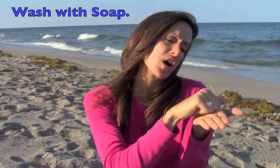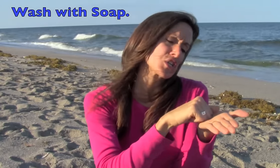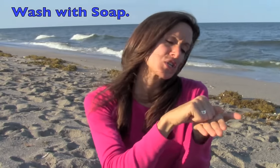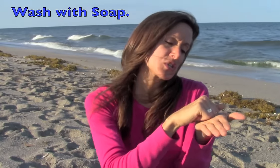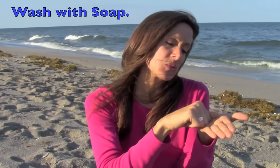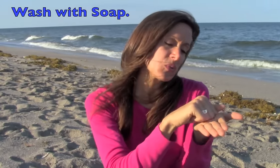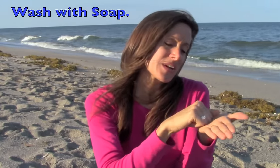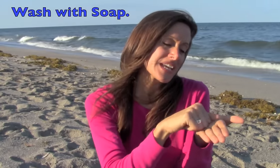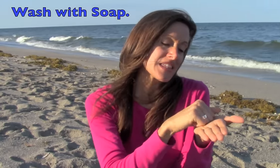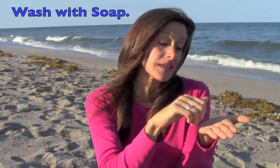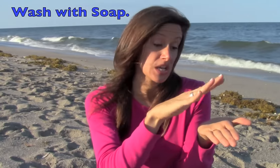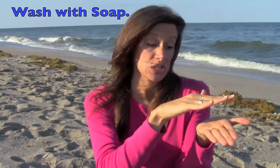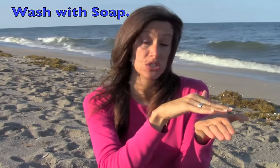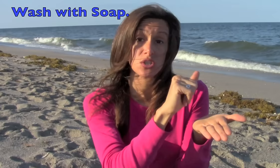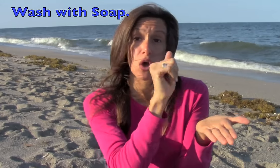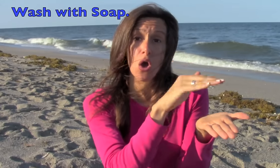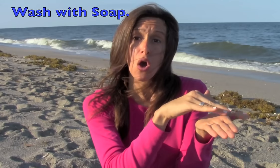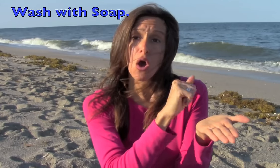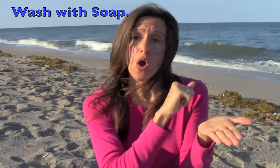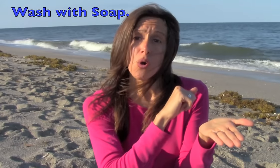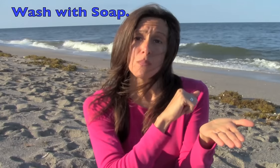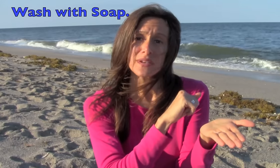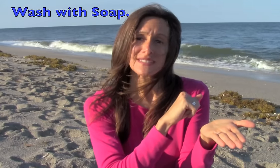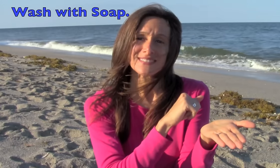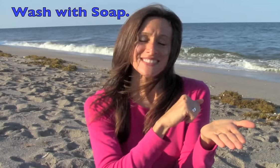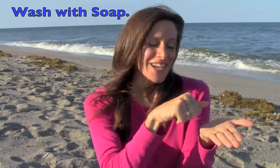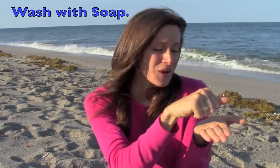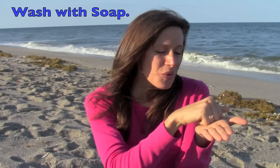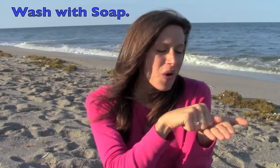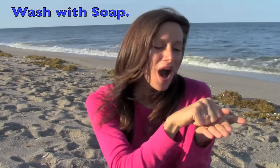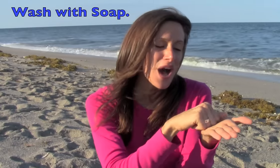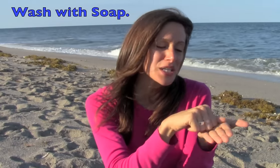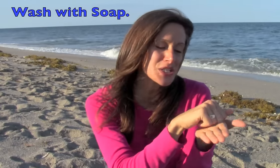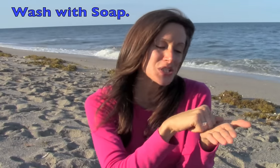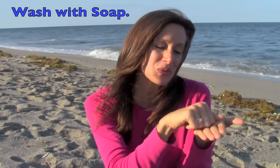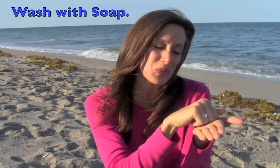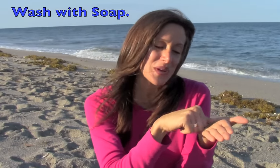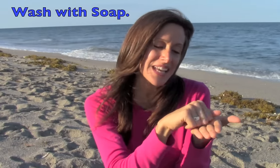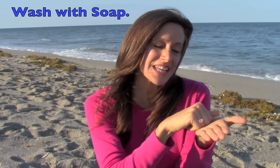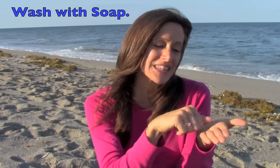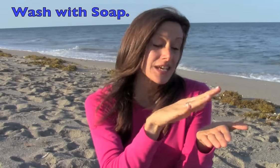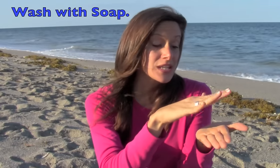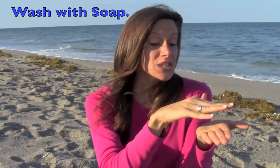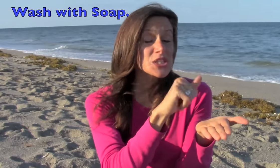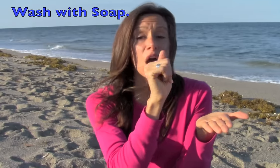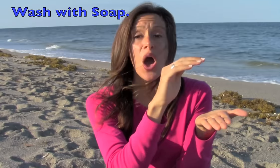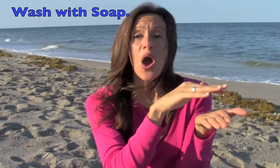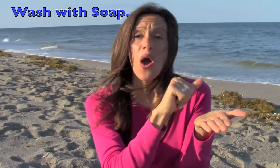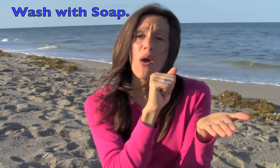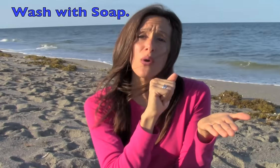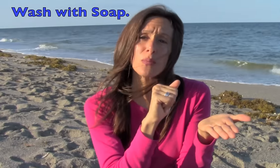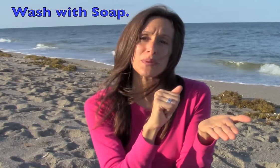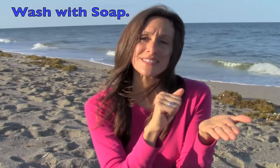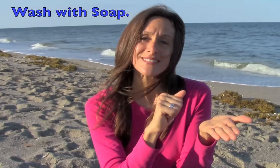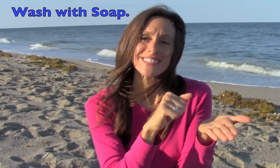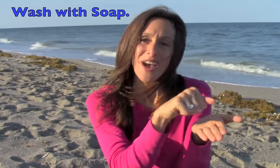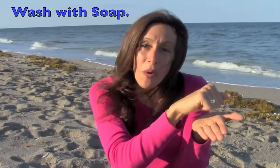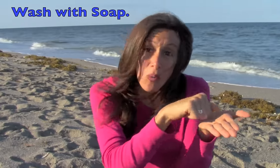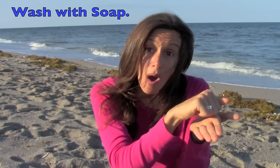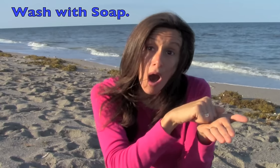Wash with soap. Wash with soap.